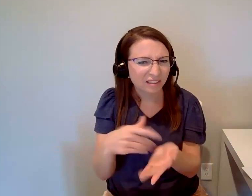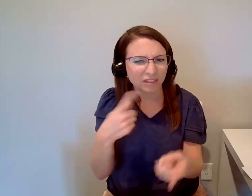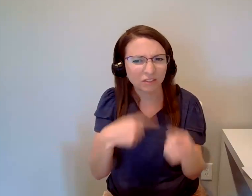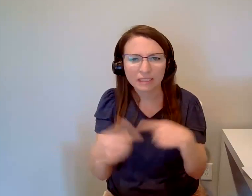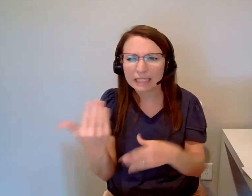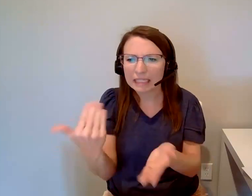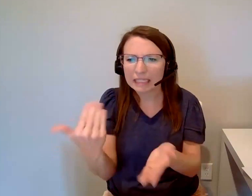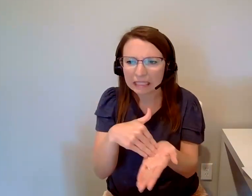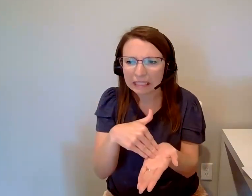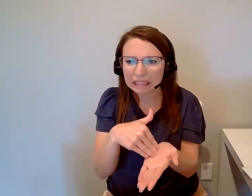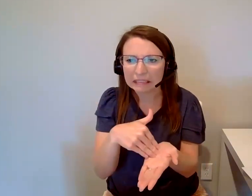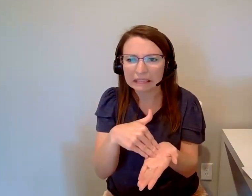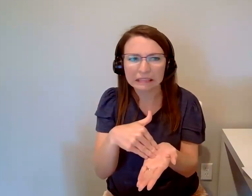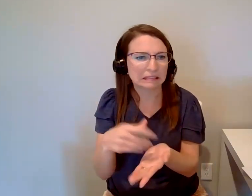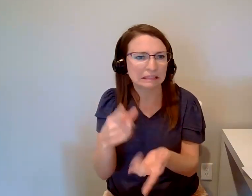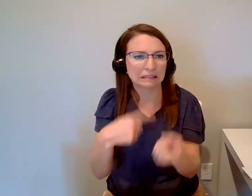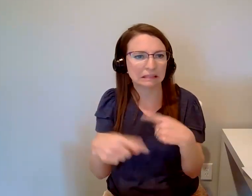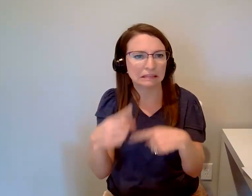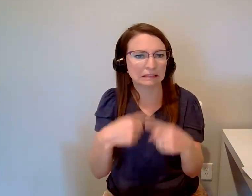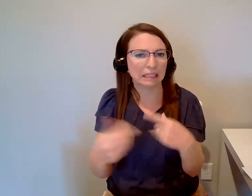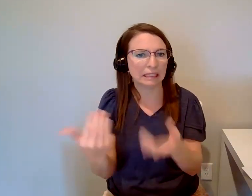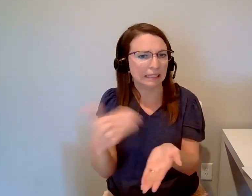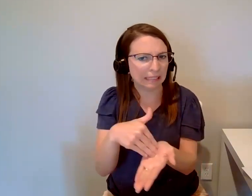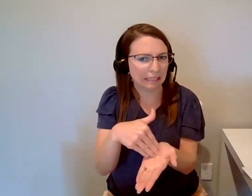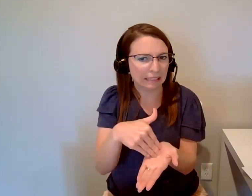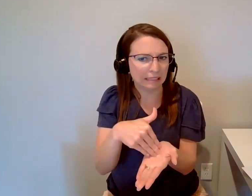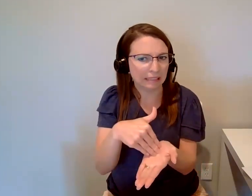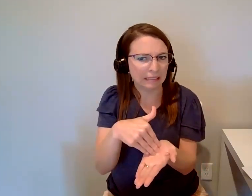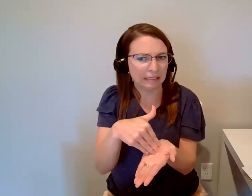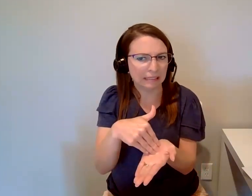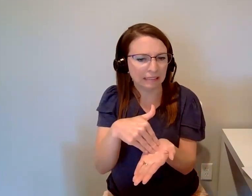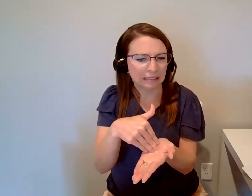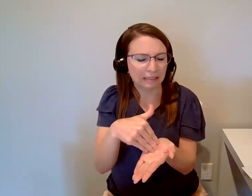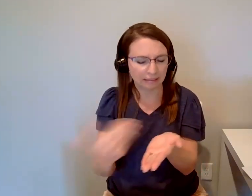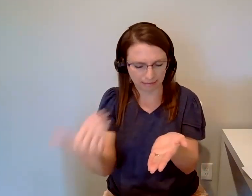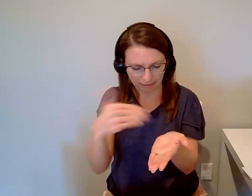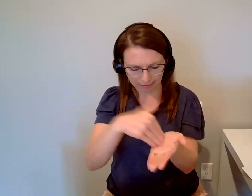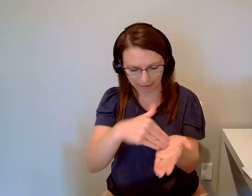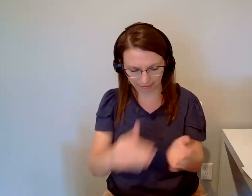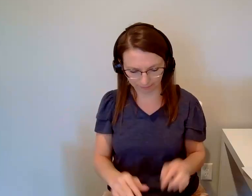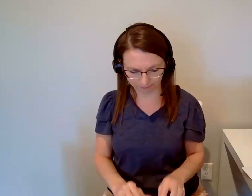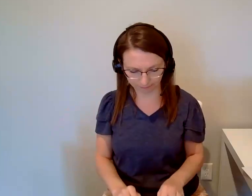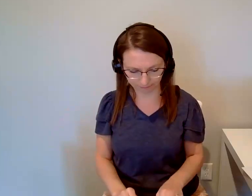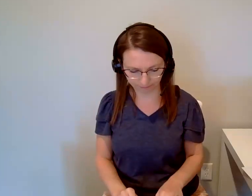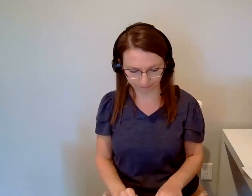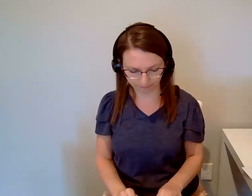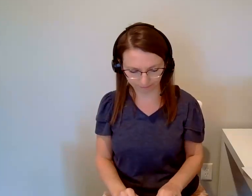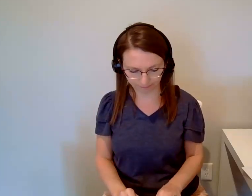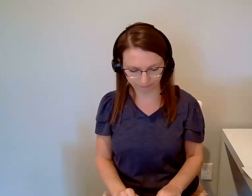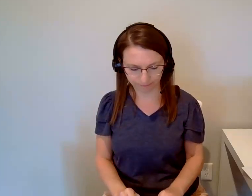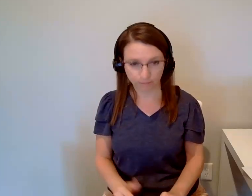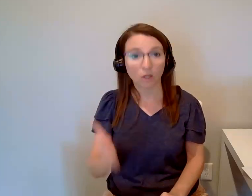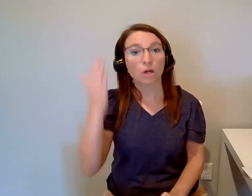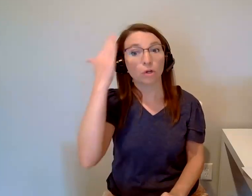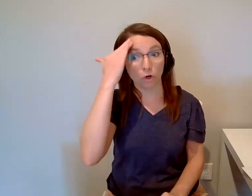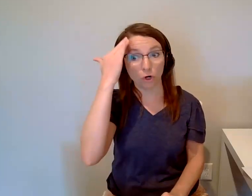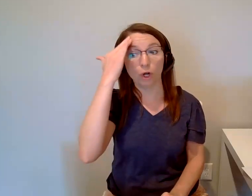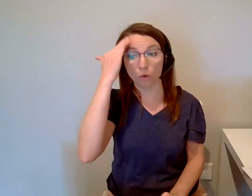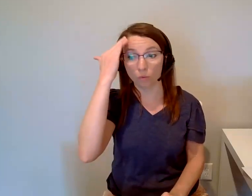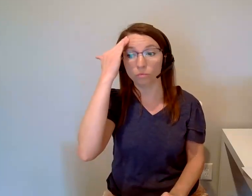can you sign it again? Sign again. Again. No.